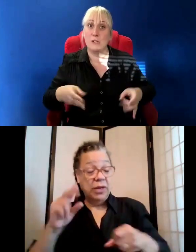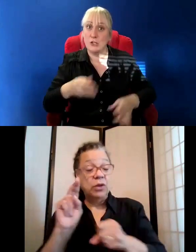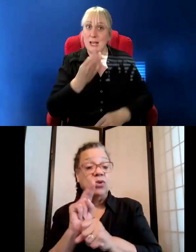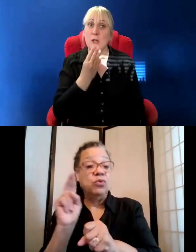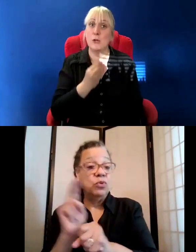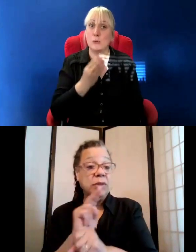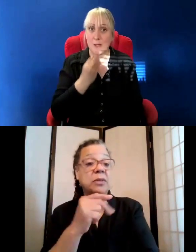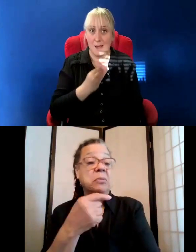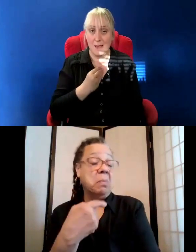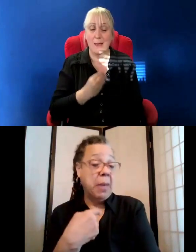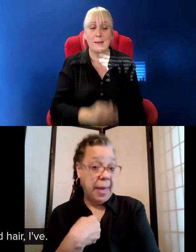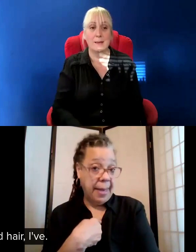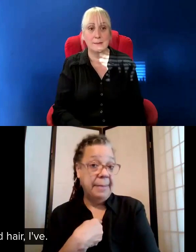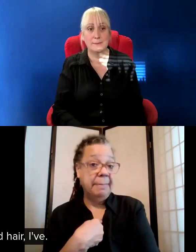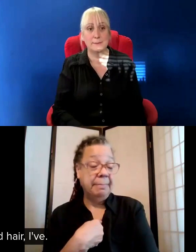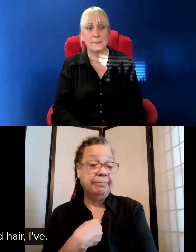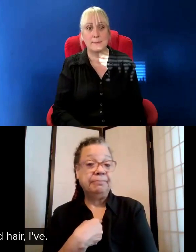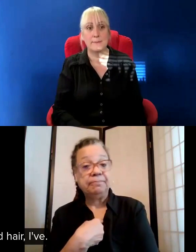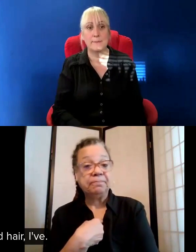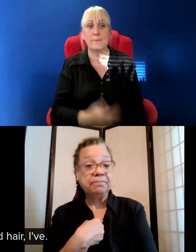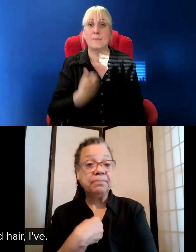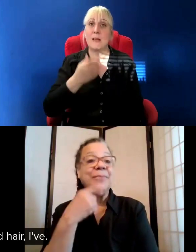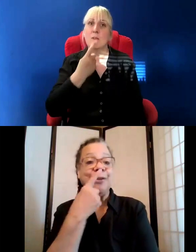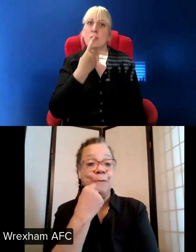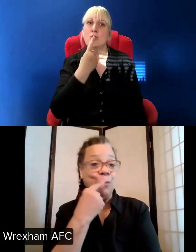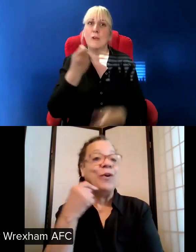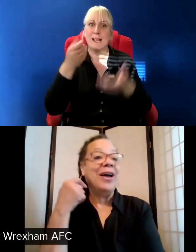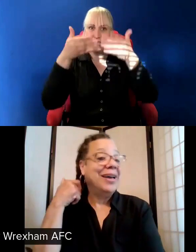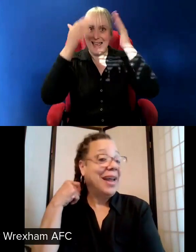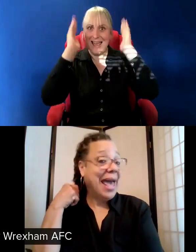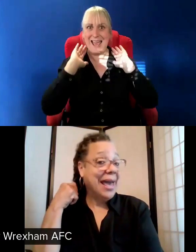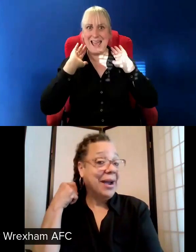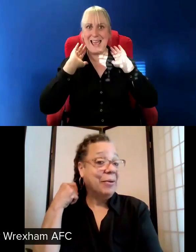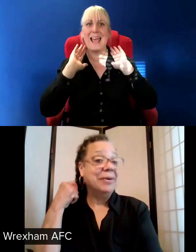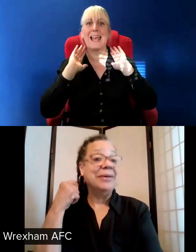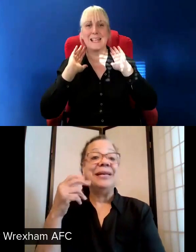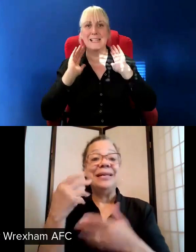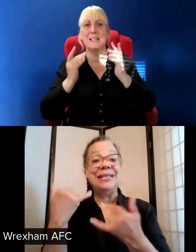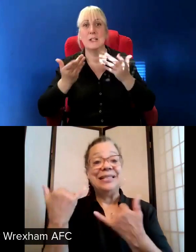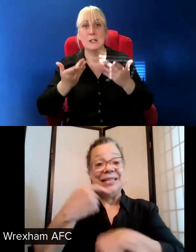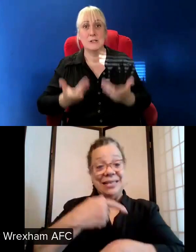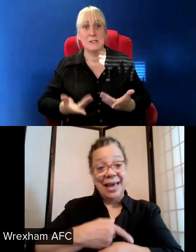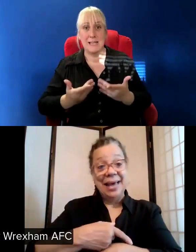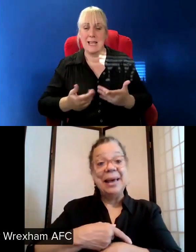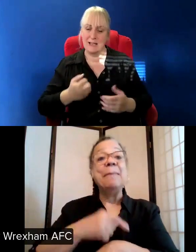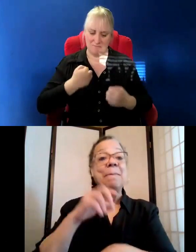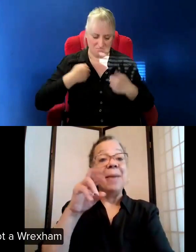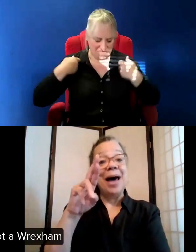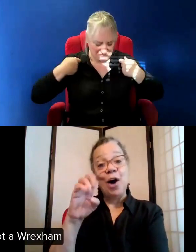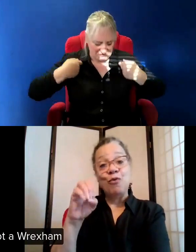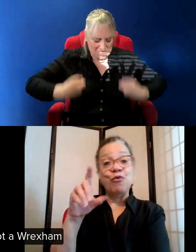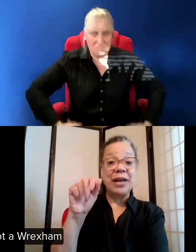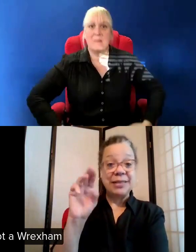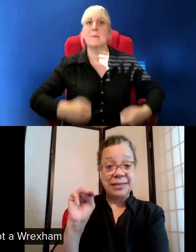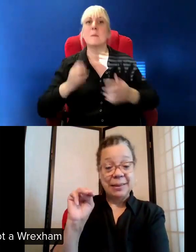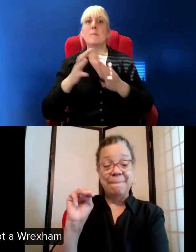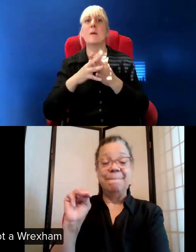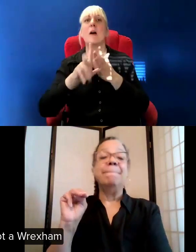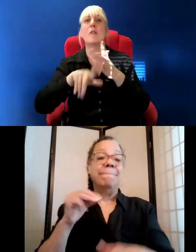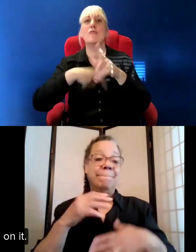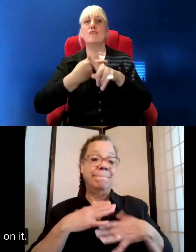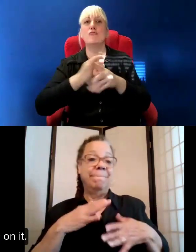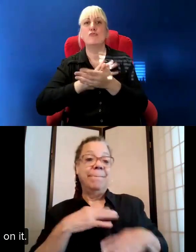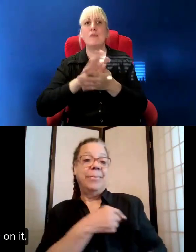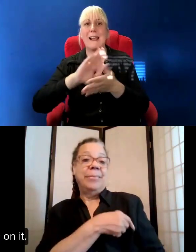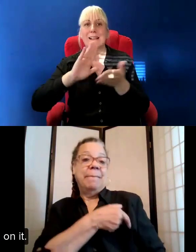I've got red hair. I've today got on my Wrexham AFC work that's got a